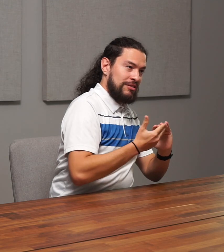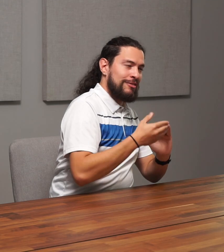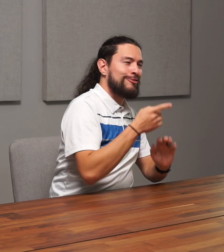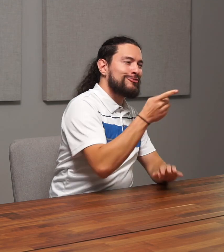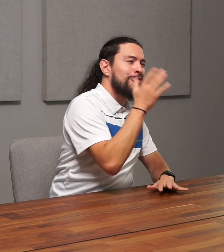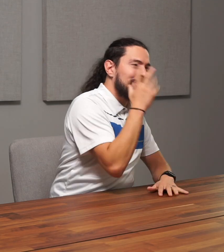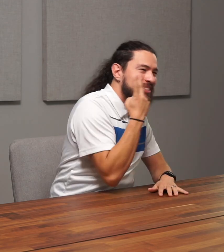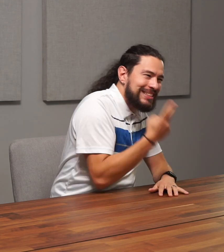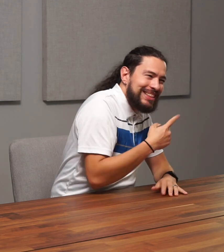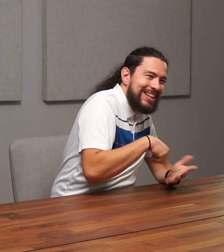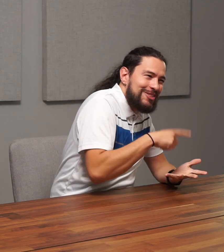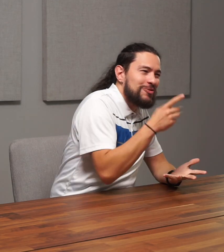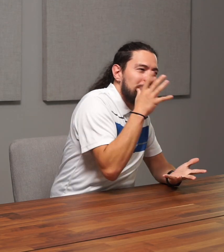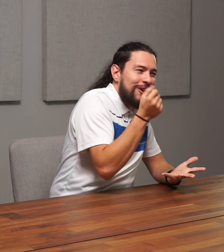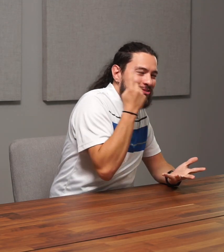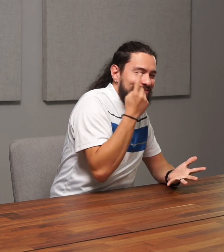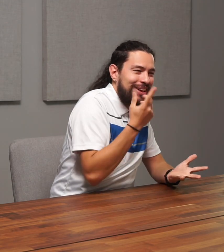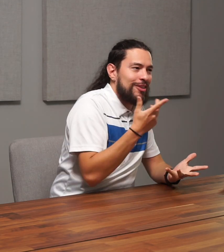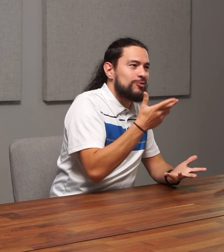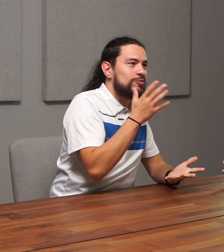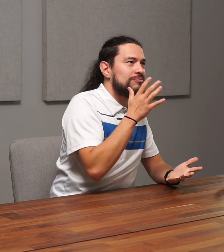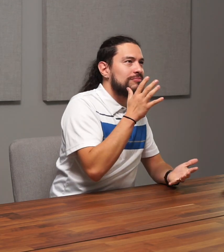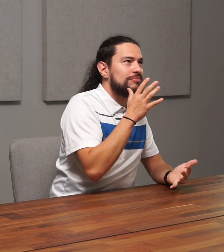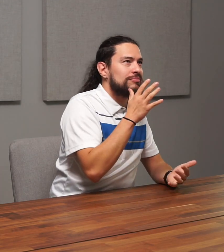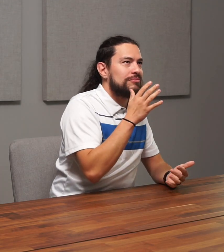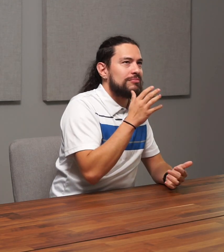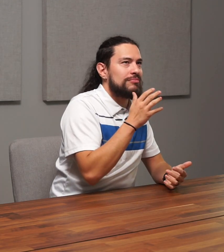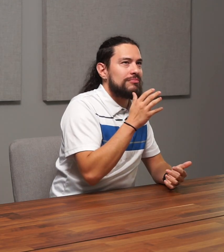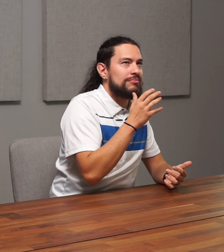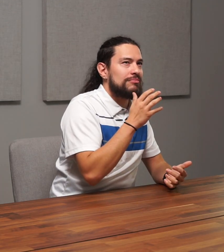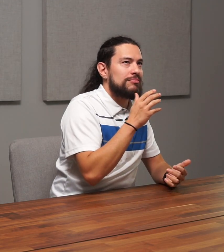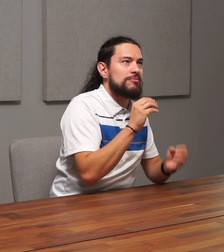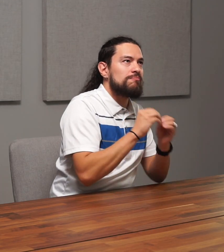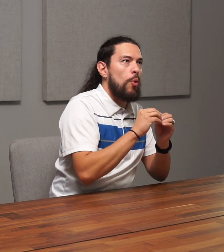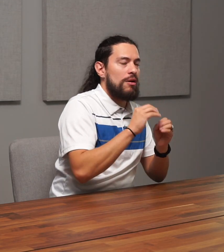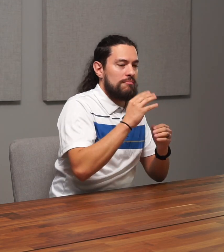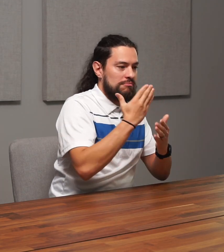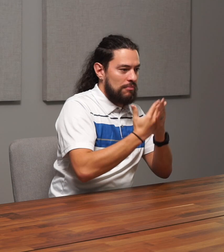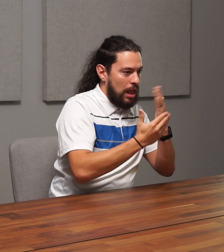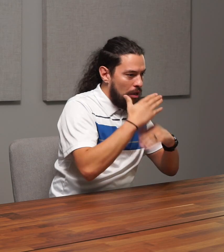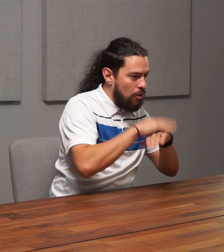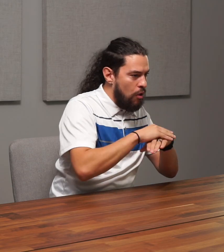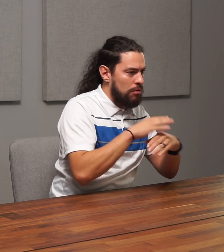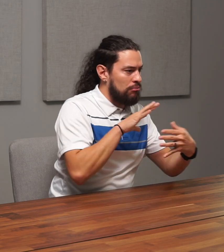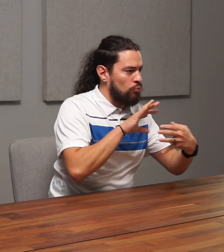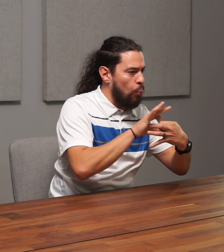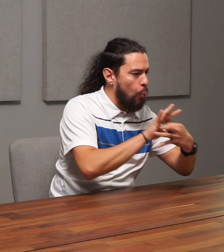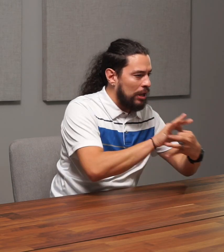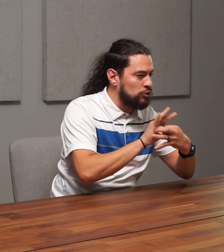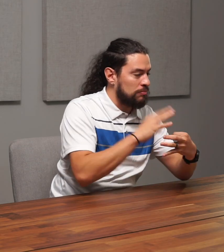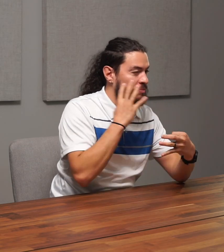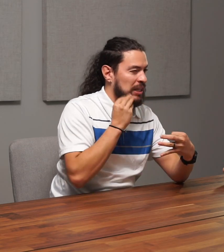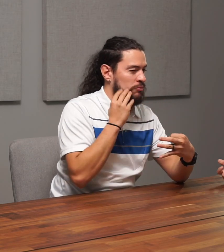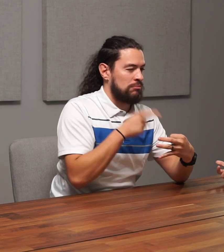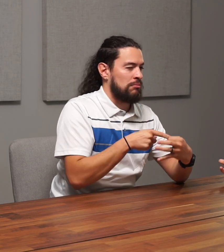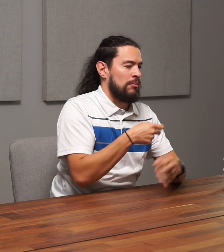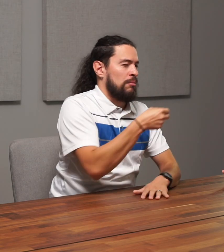you to understand our community or actually getting involved with our community would probably be the best way to understand us to really build that